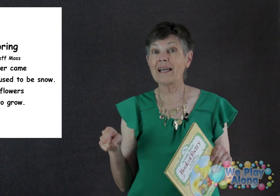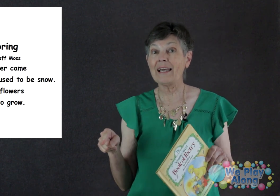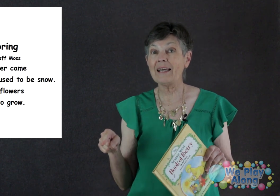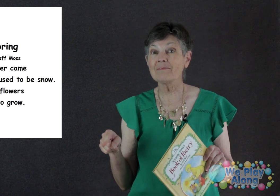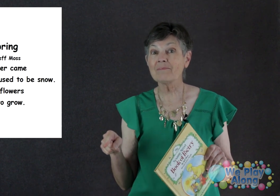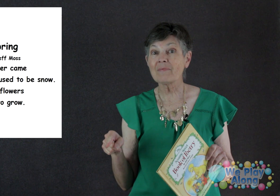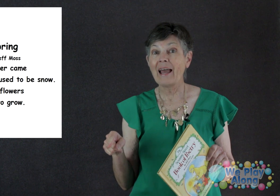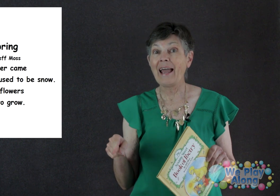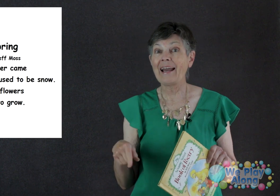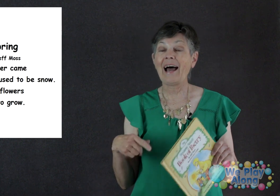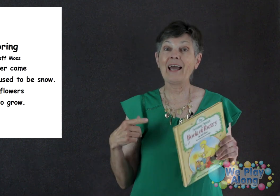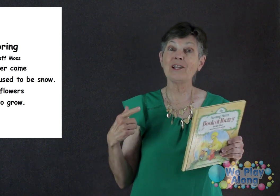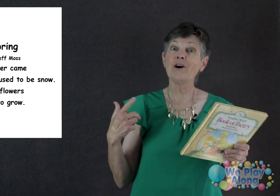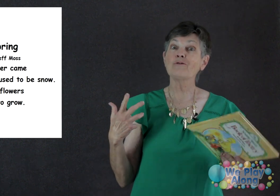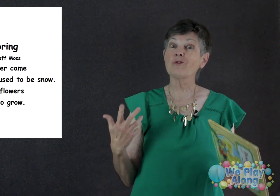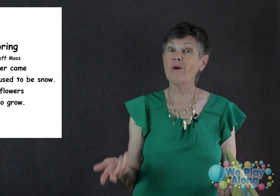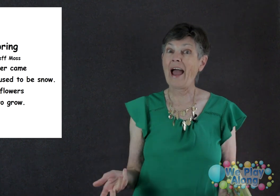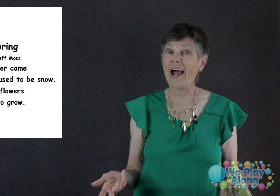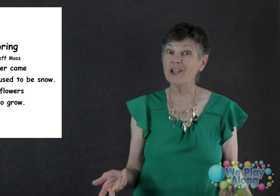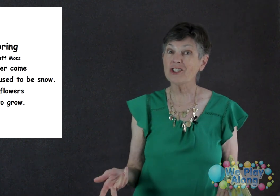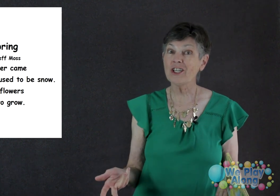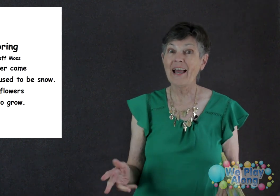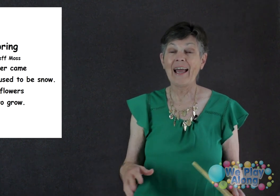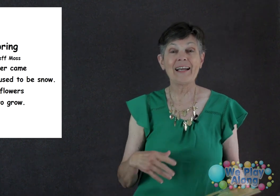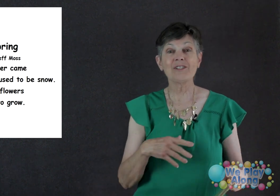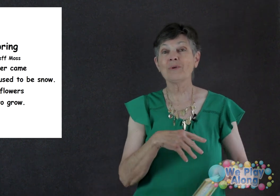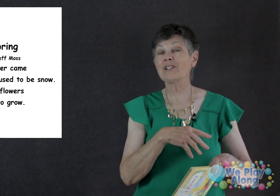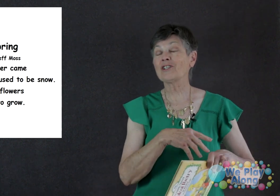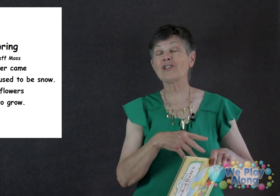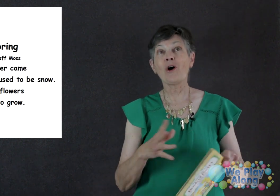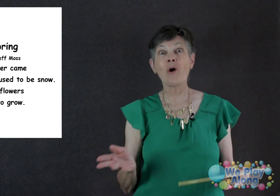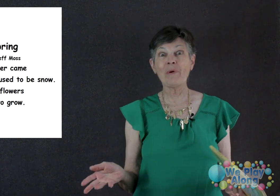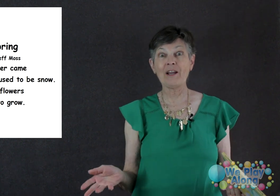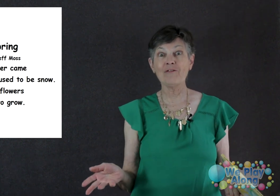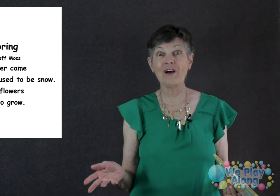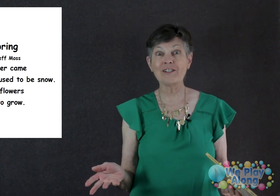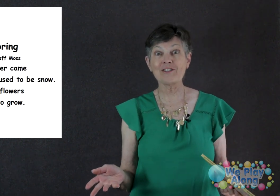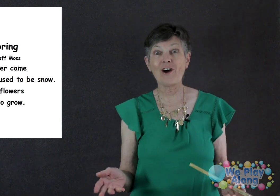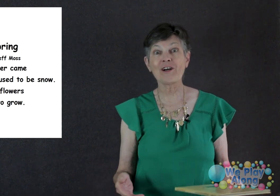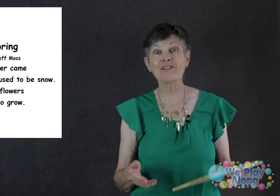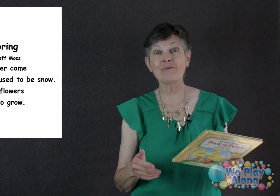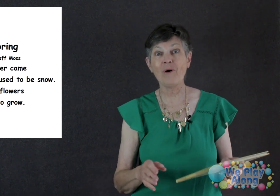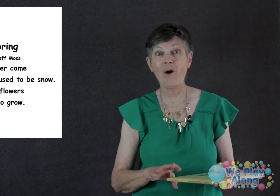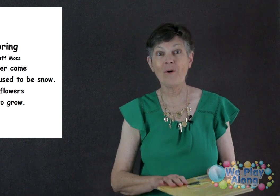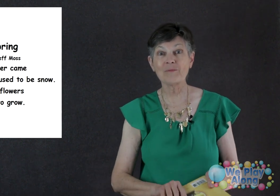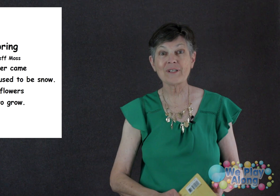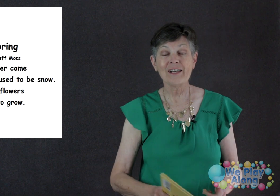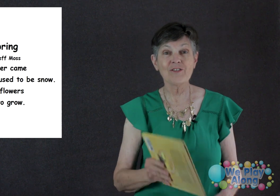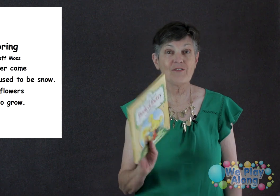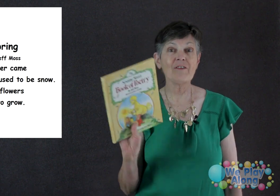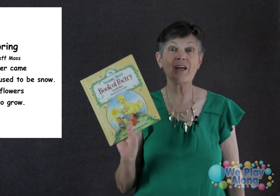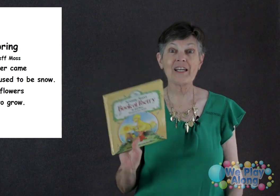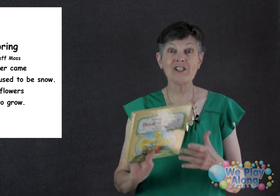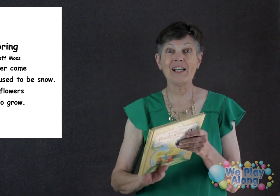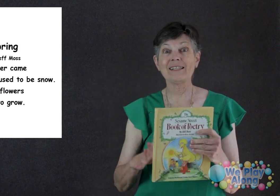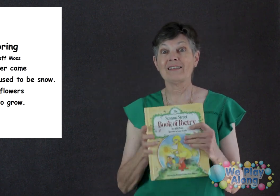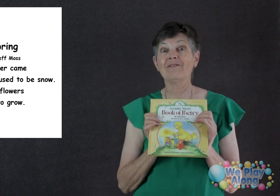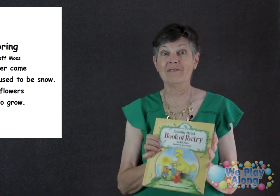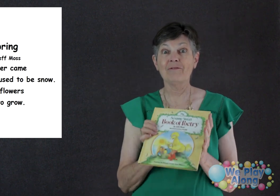Ducky and I Love Trash. And he's written so many fun songs and poems. So if you ever get a chance to